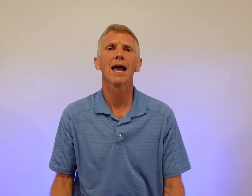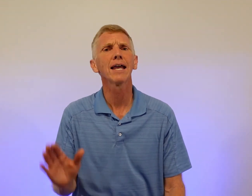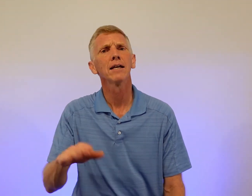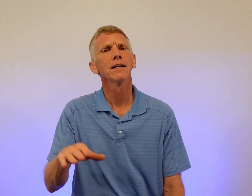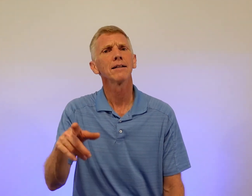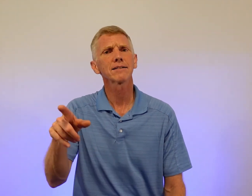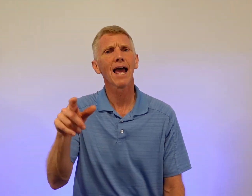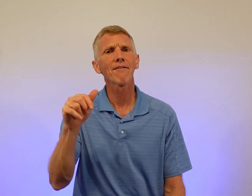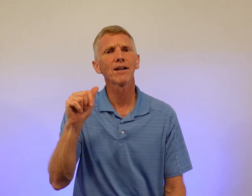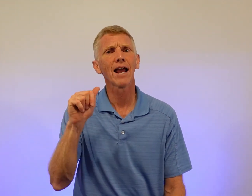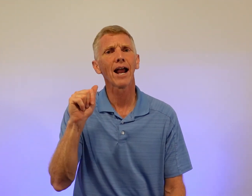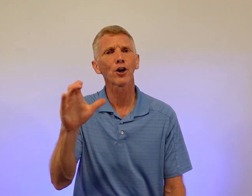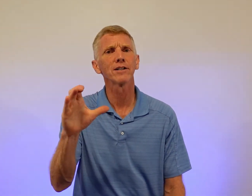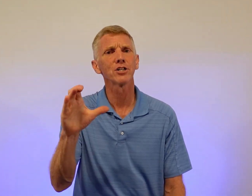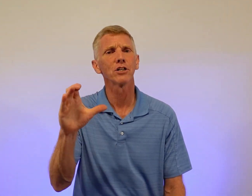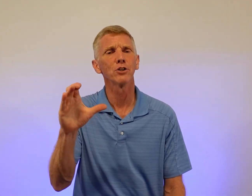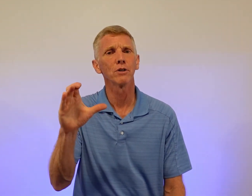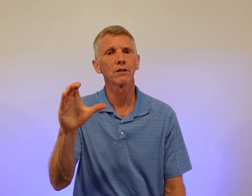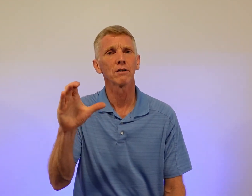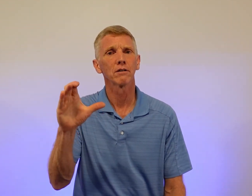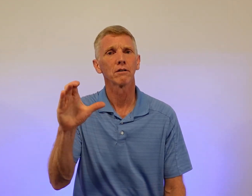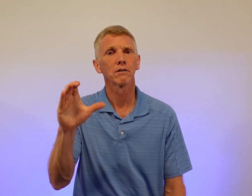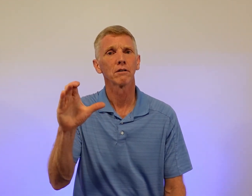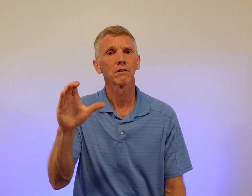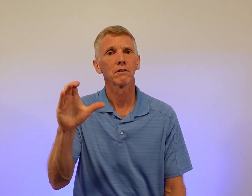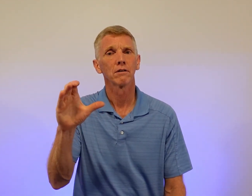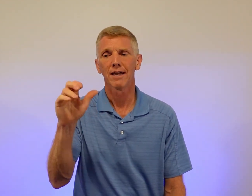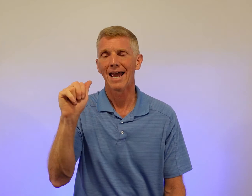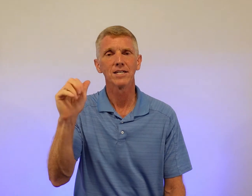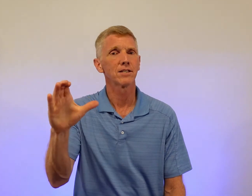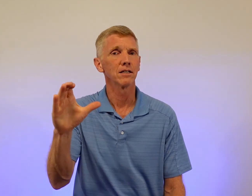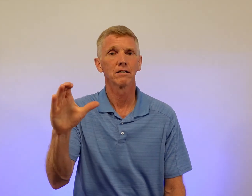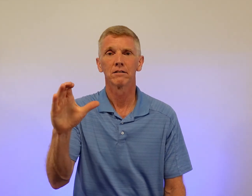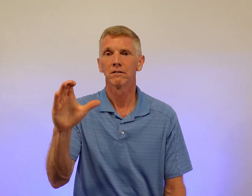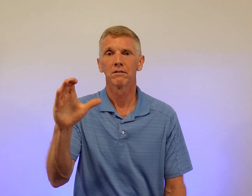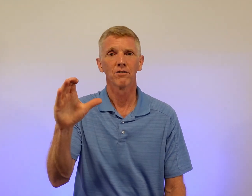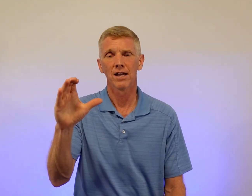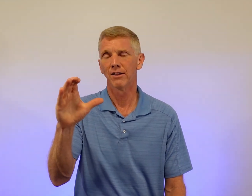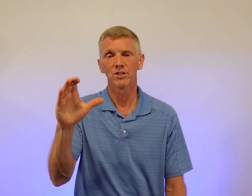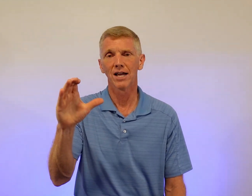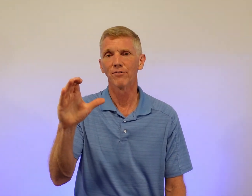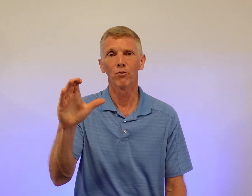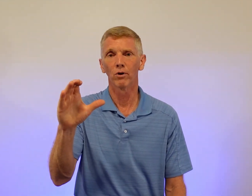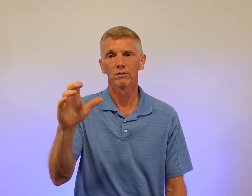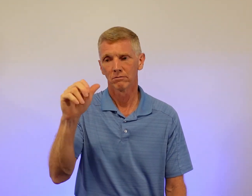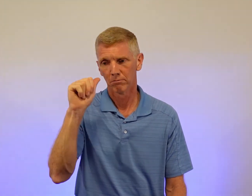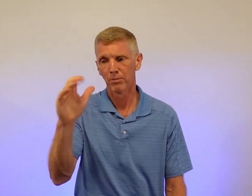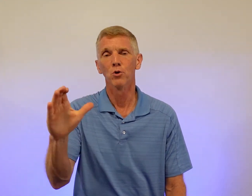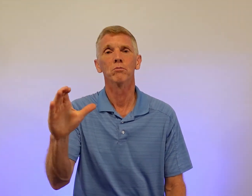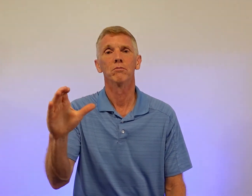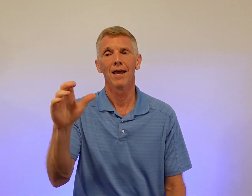hey, does it have an air conditioning unit? AC. There's not another sign for it. Boom.